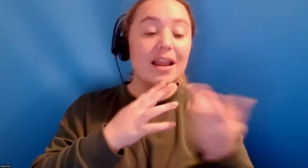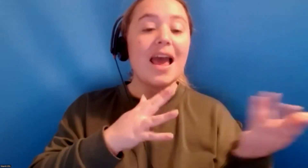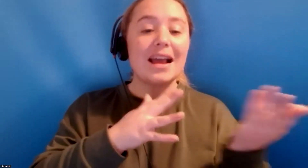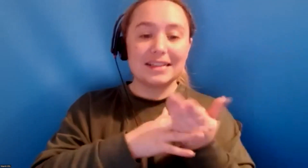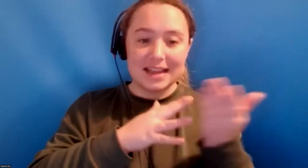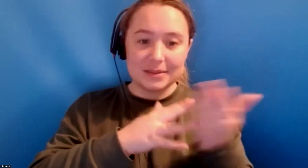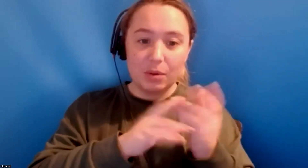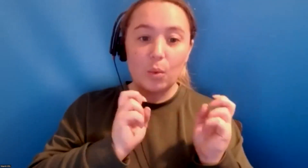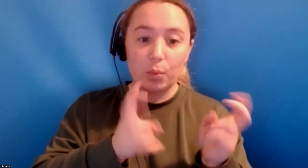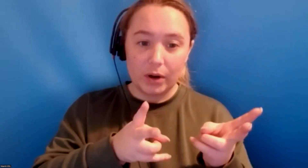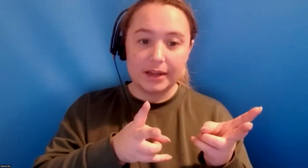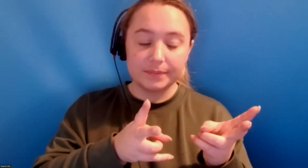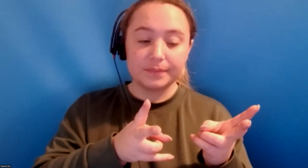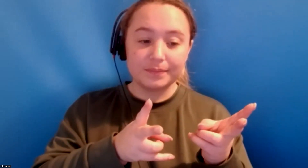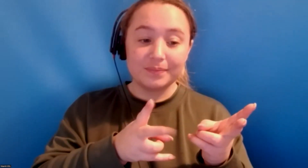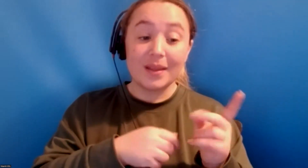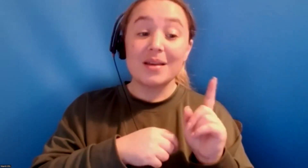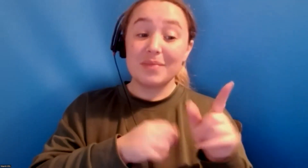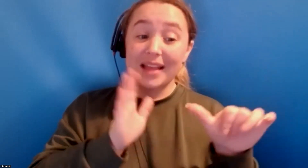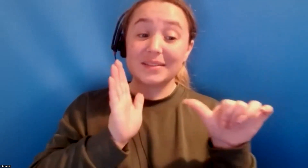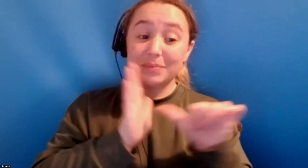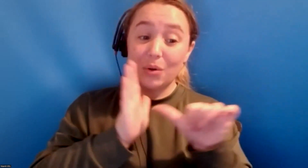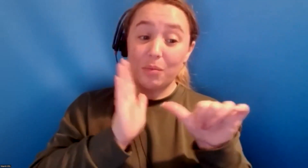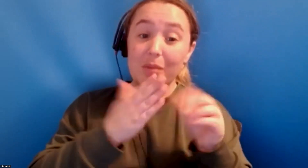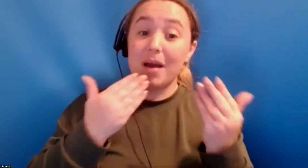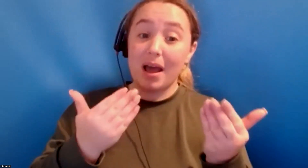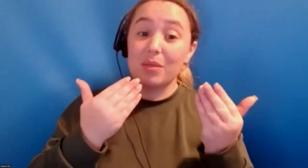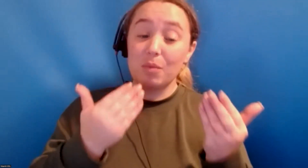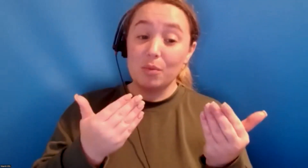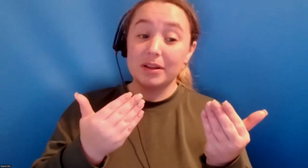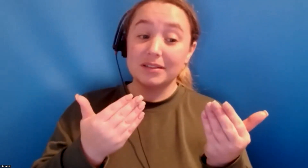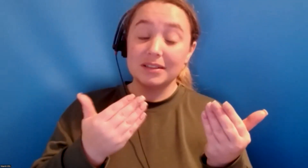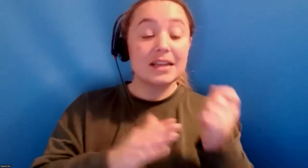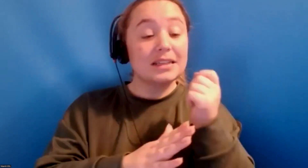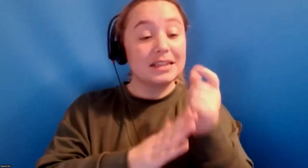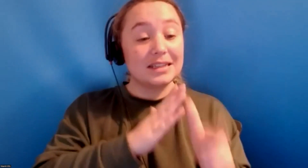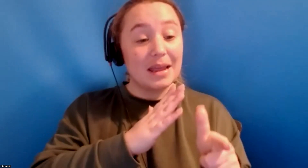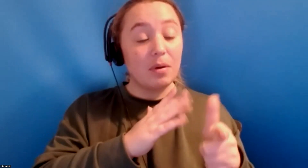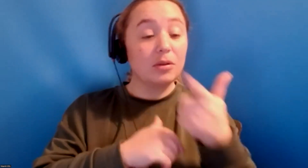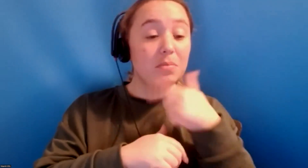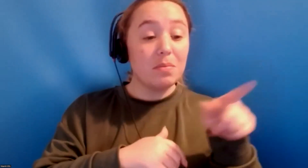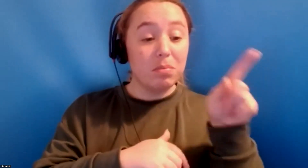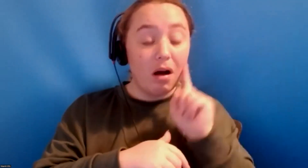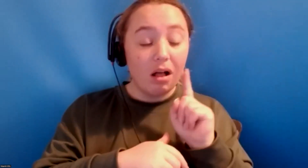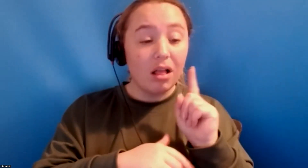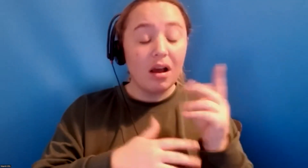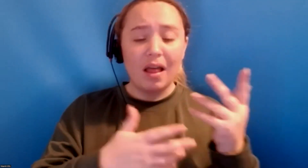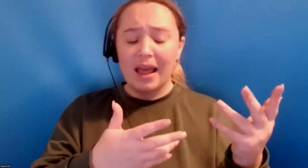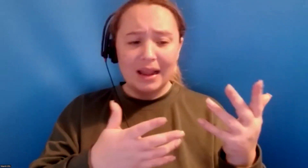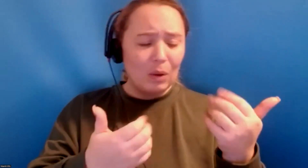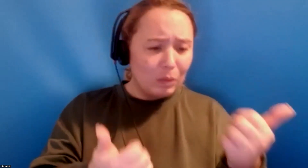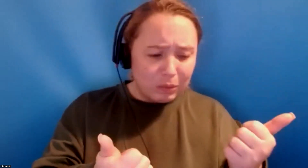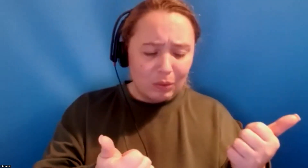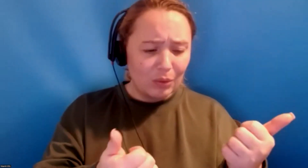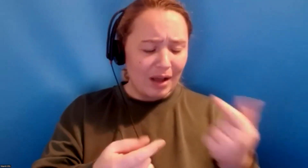people. And that's the difficulty here as well, is that we're hearing disabled people are struggling to interpret information